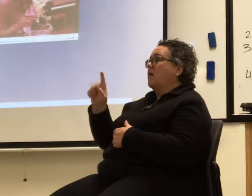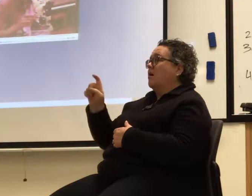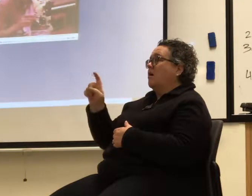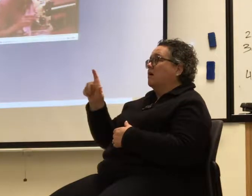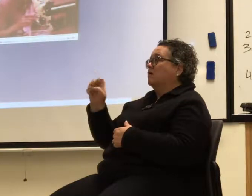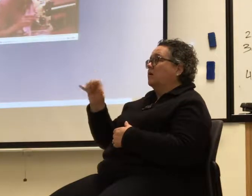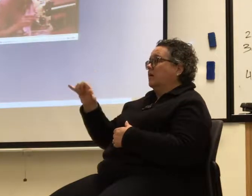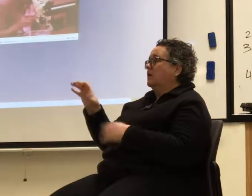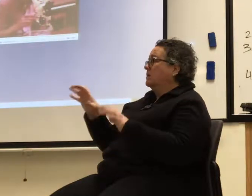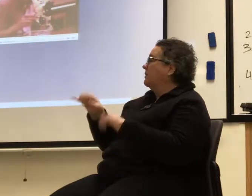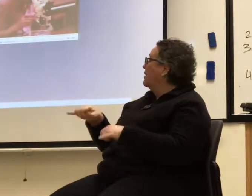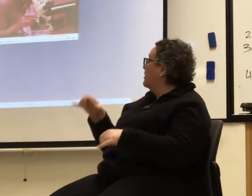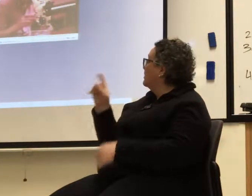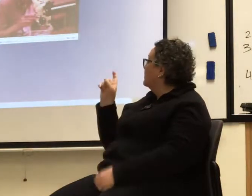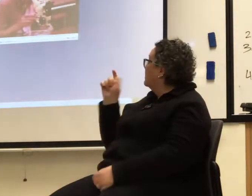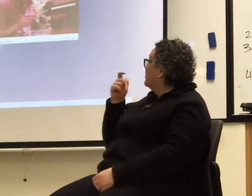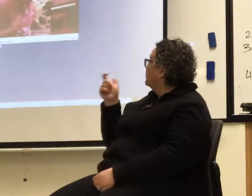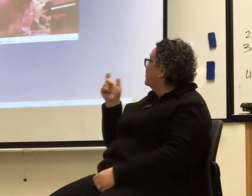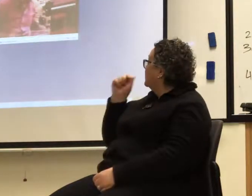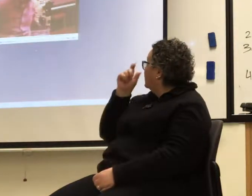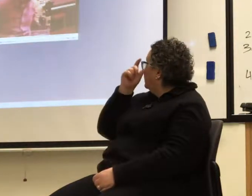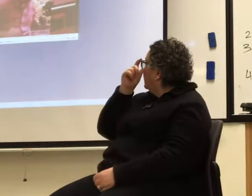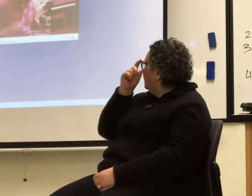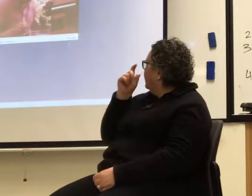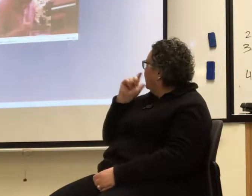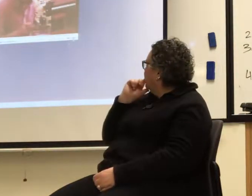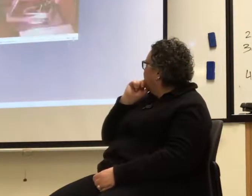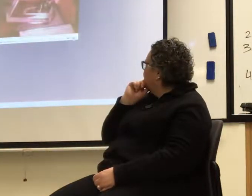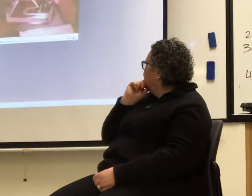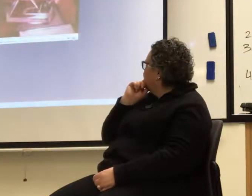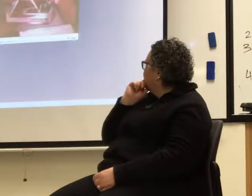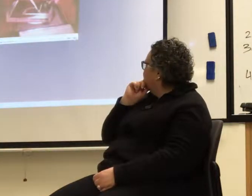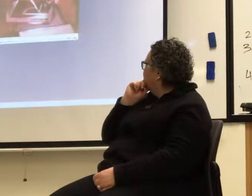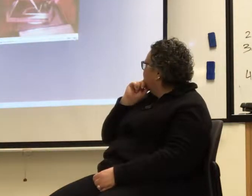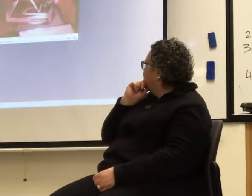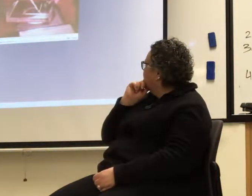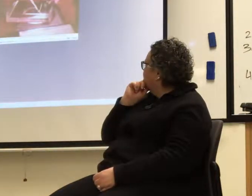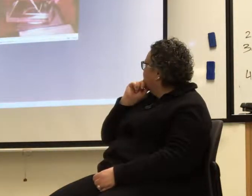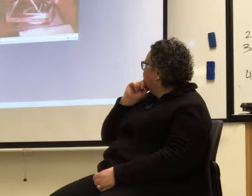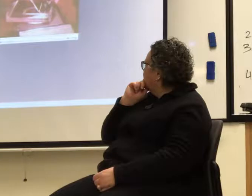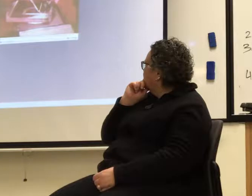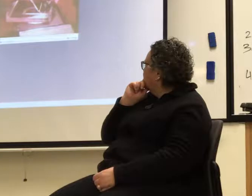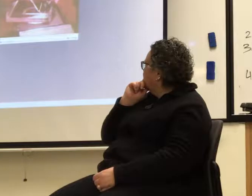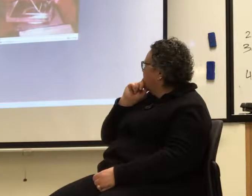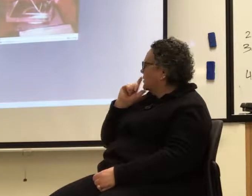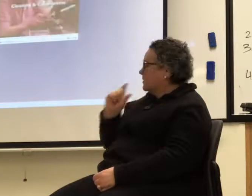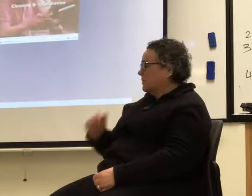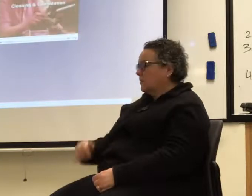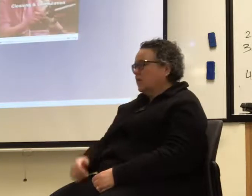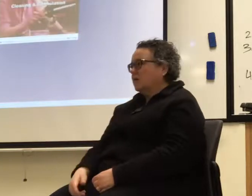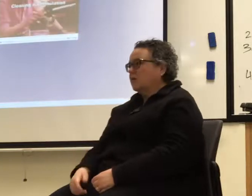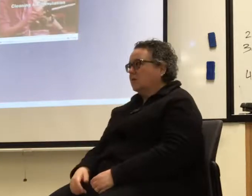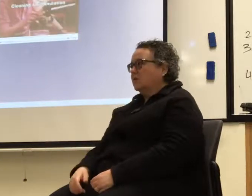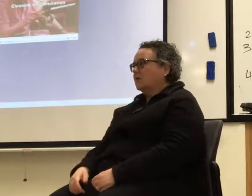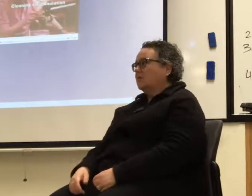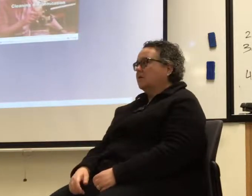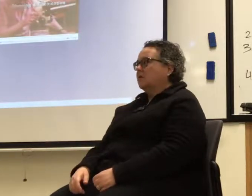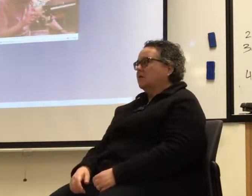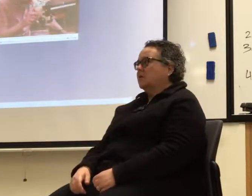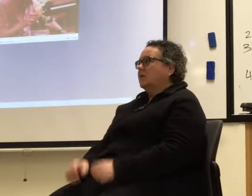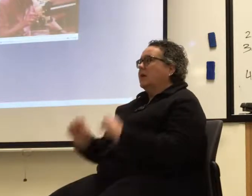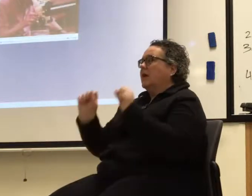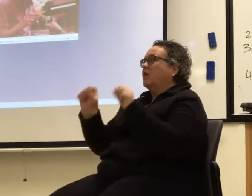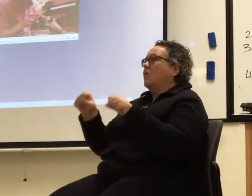clean it here. Let me see if I can get it going. All the small fibers surrounding it have first to be removed. In order